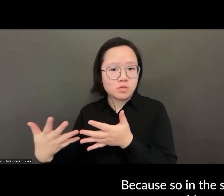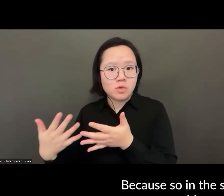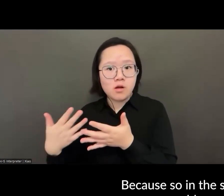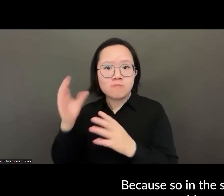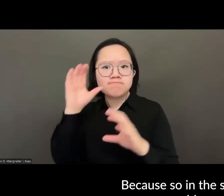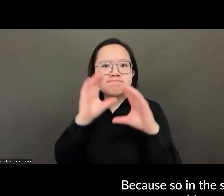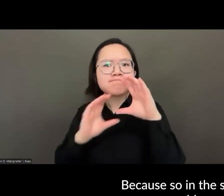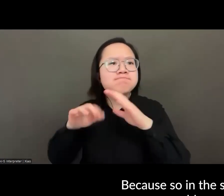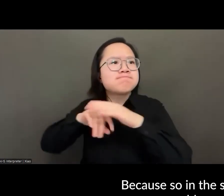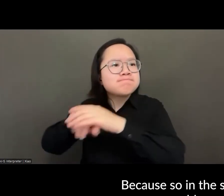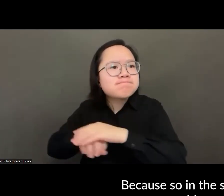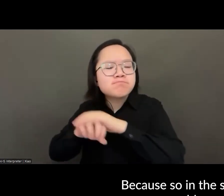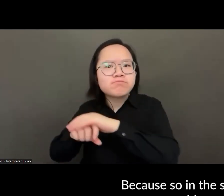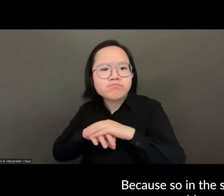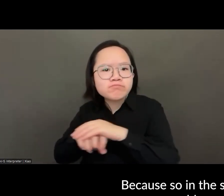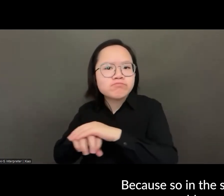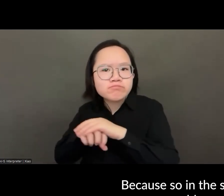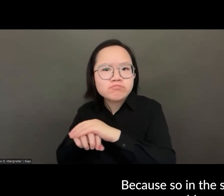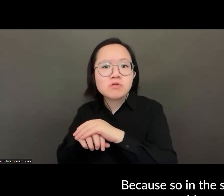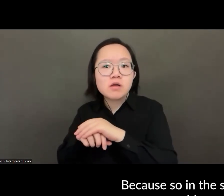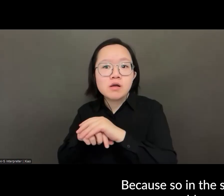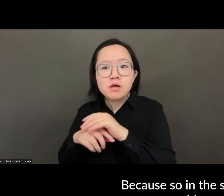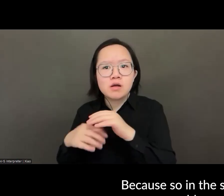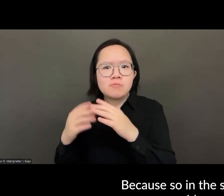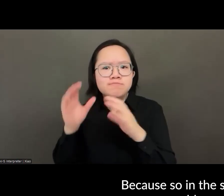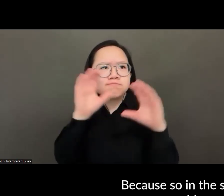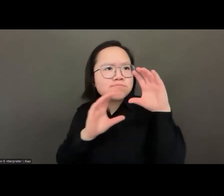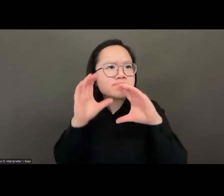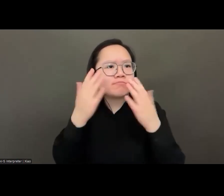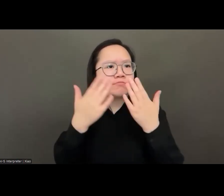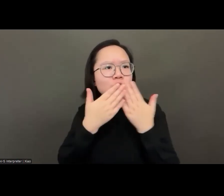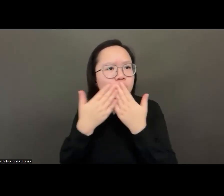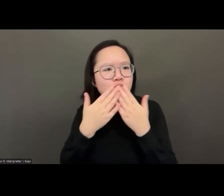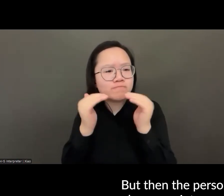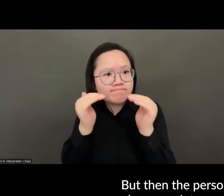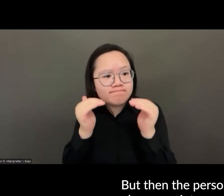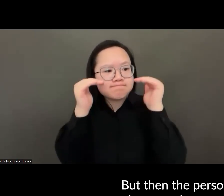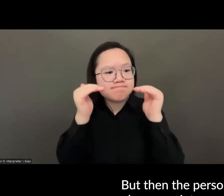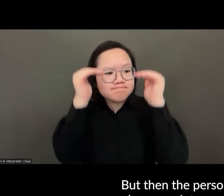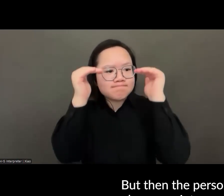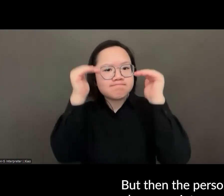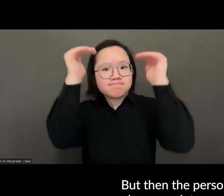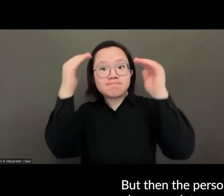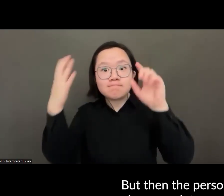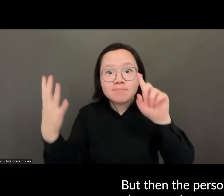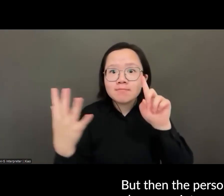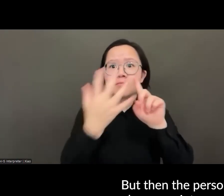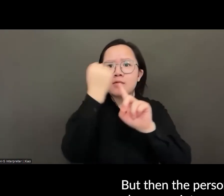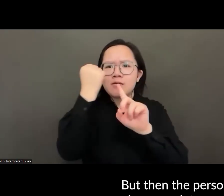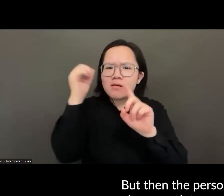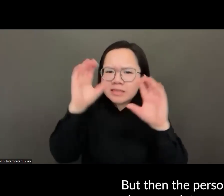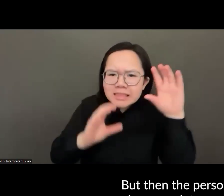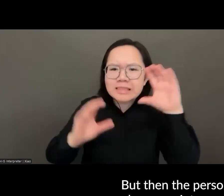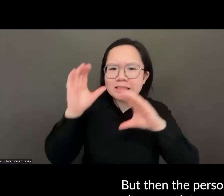only one type of reasonable accommodation like writer is available. But then the person needed even the